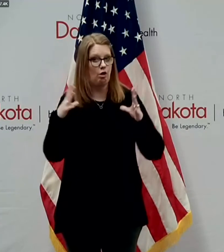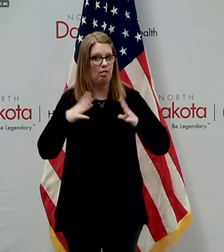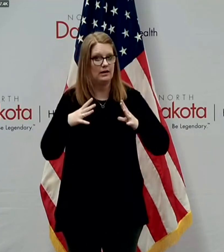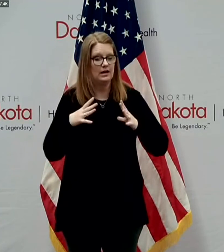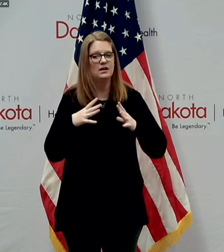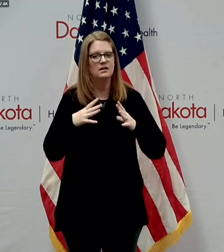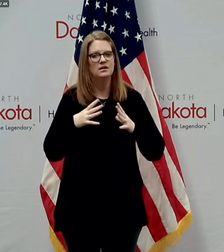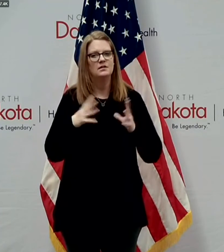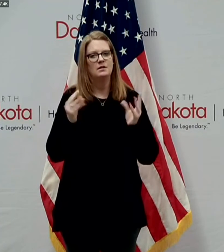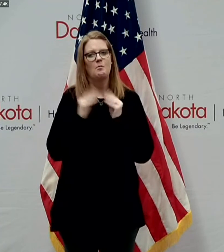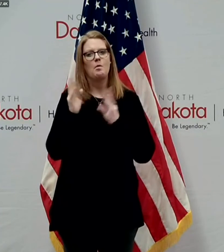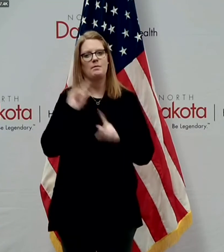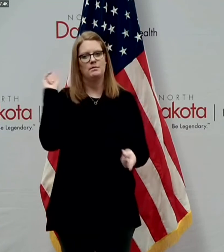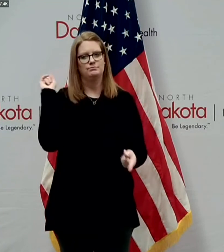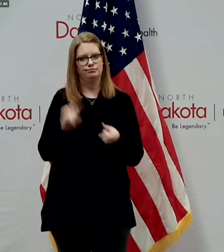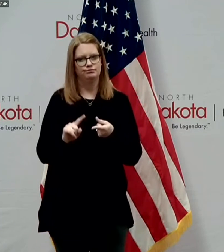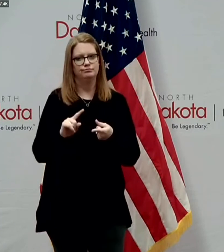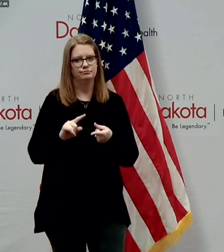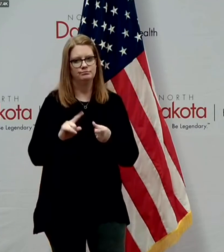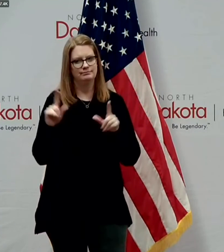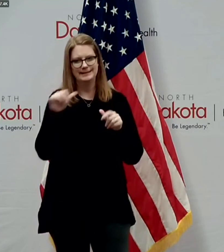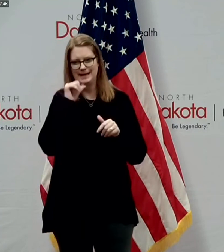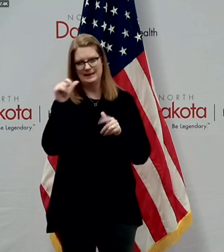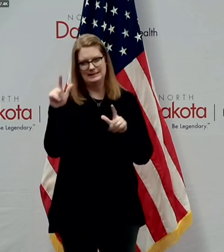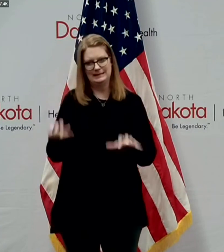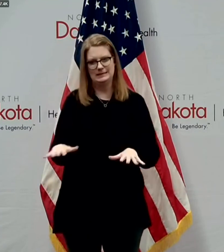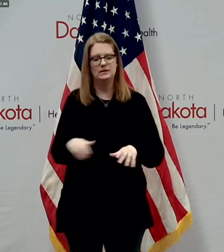holiday. When we